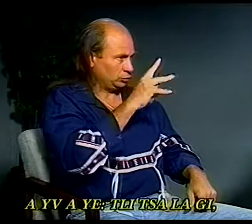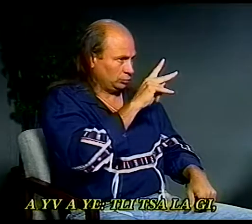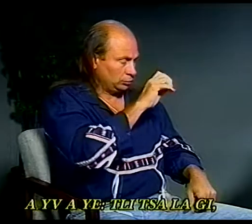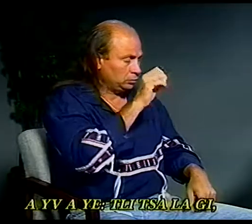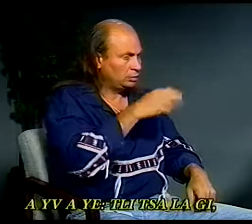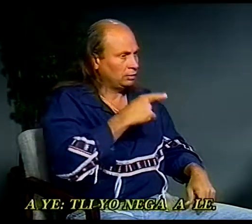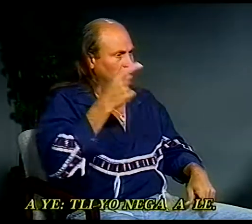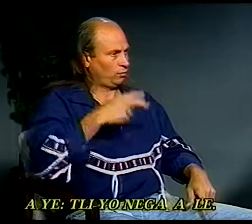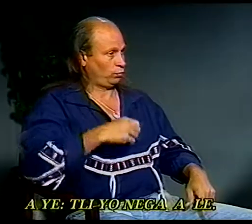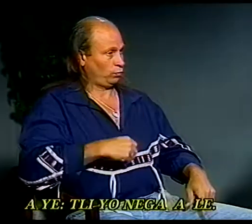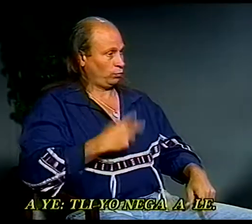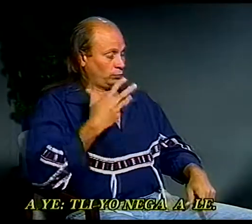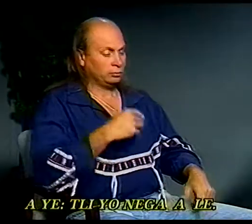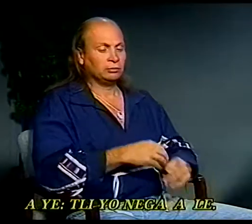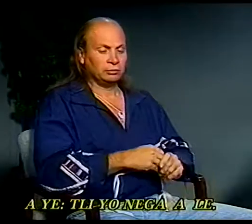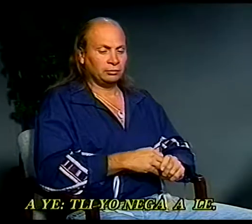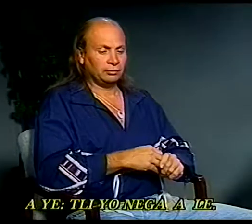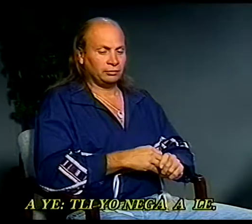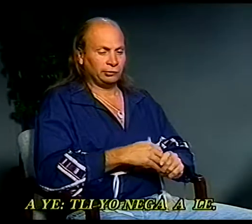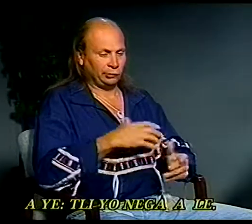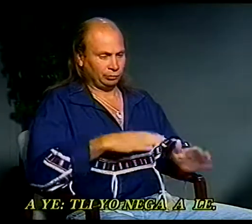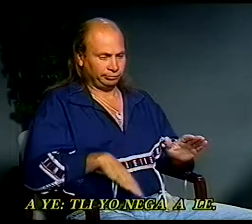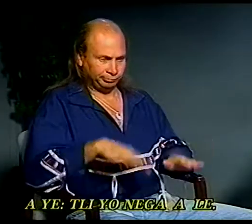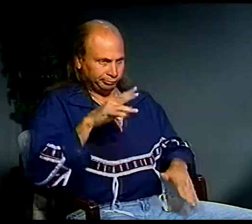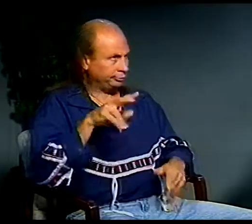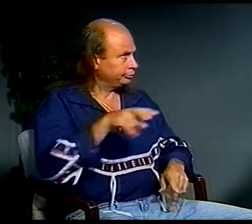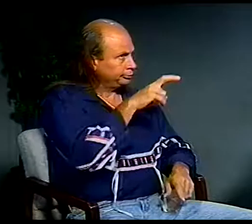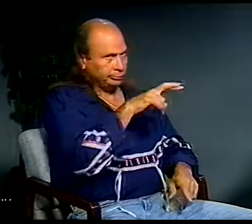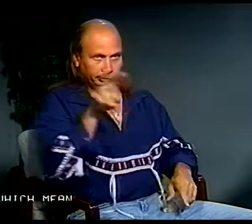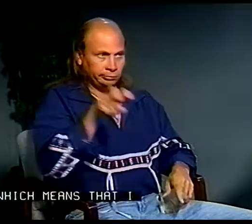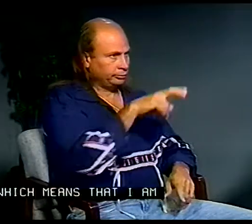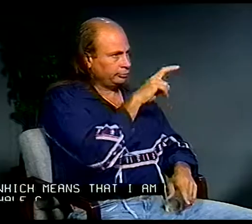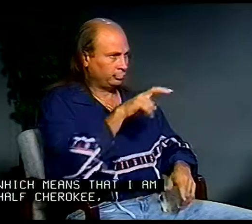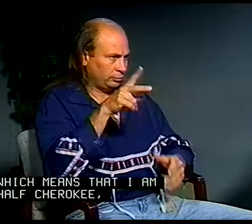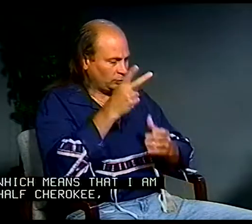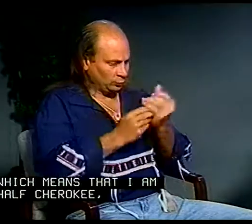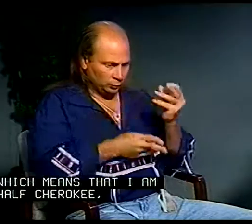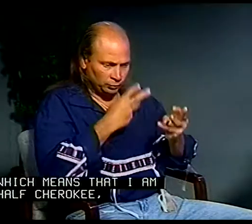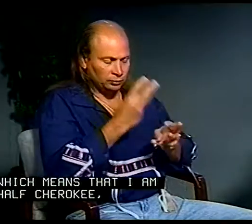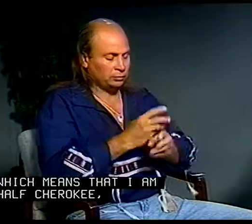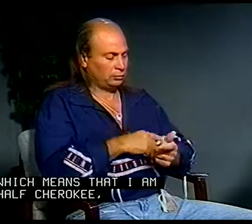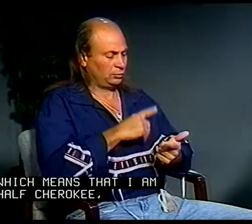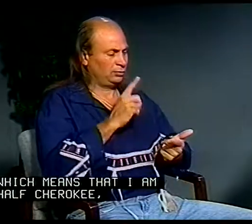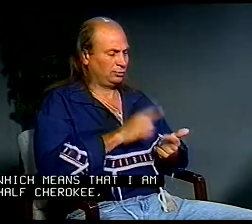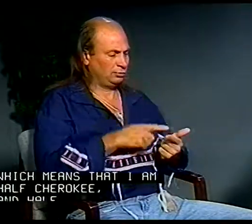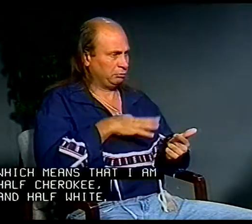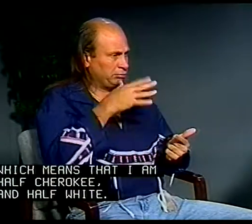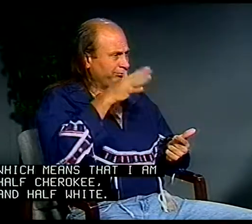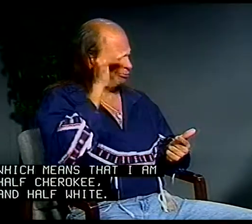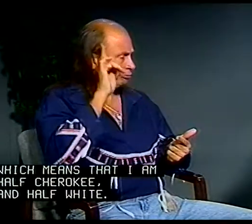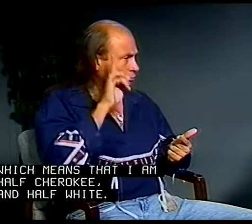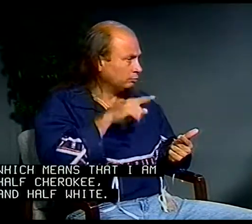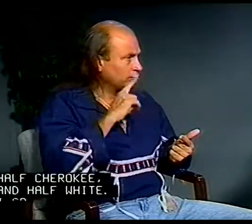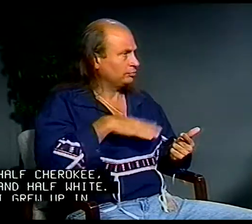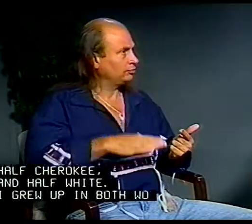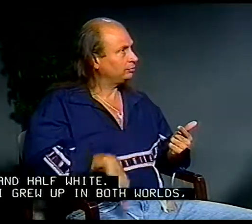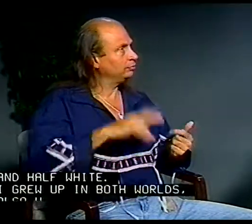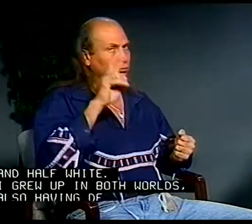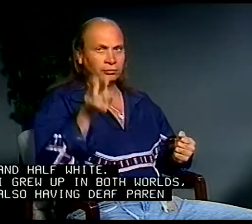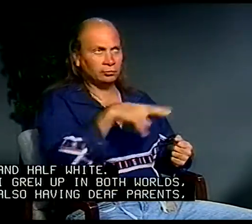Chalagi, Ayatli Yonega Ale, which means that I'm half Cherokee and half white. And I grew up in